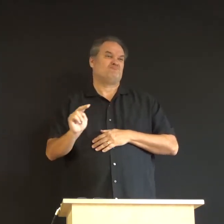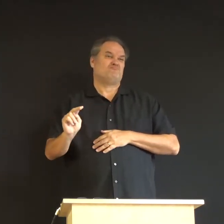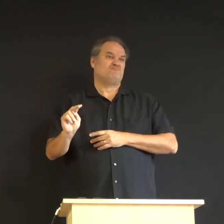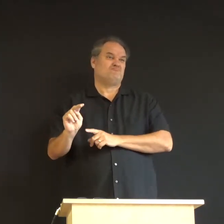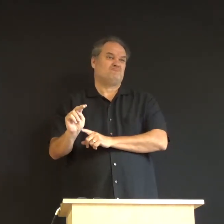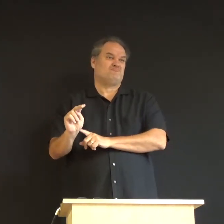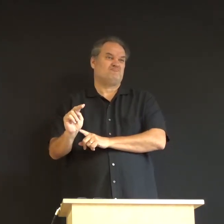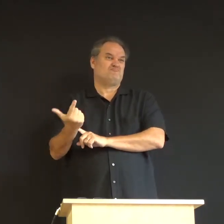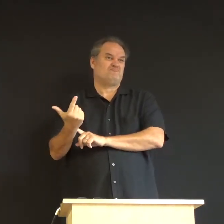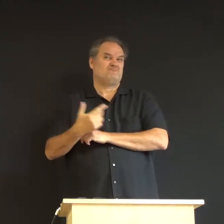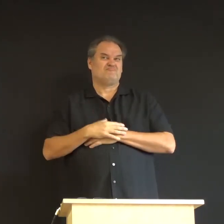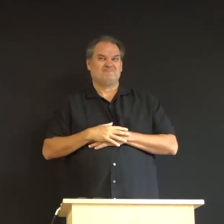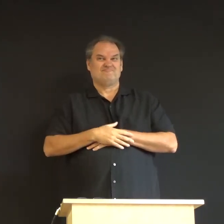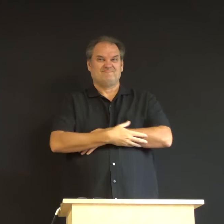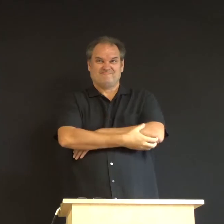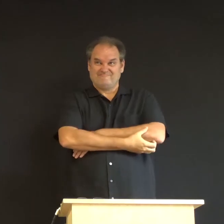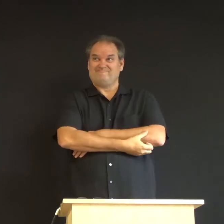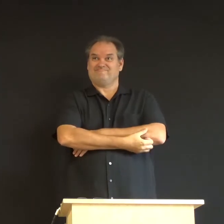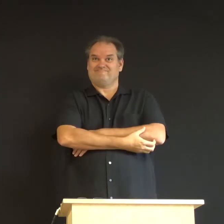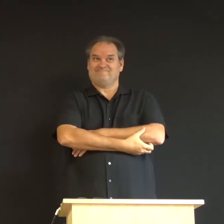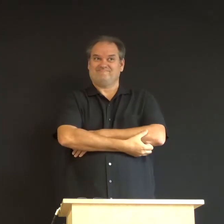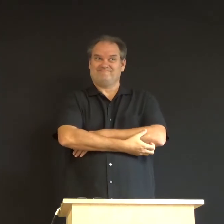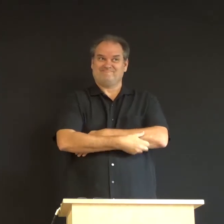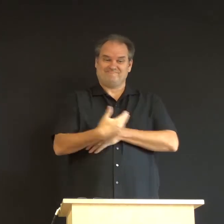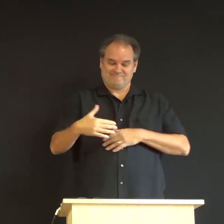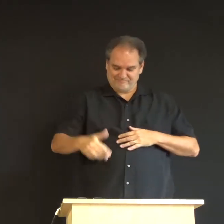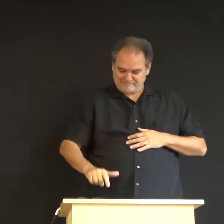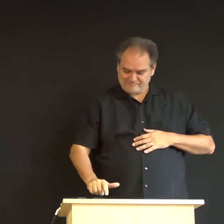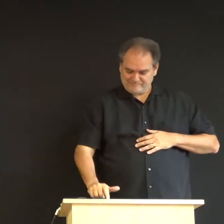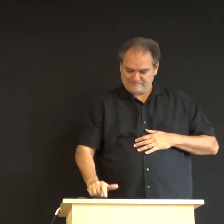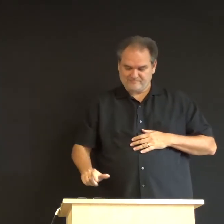And says, if you don't believe in demons, then the church is no good.